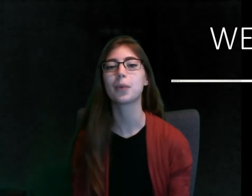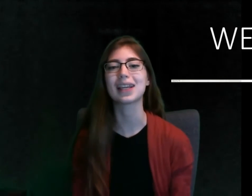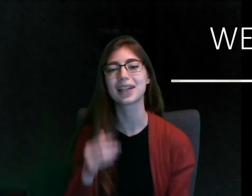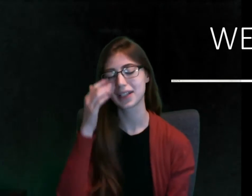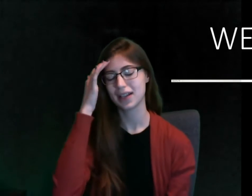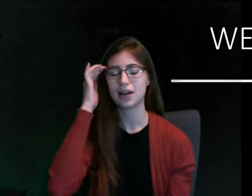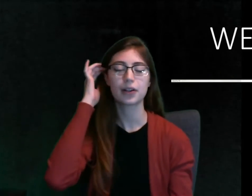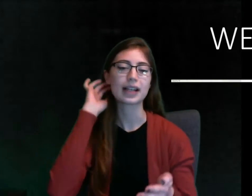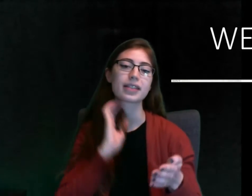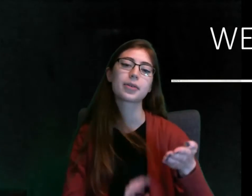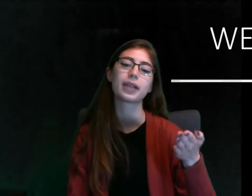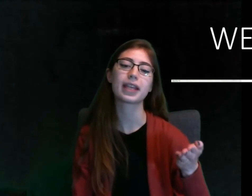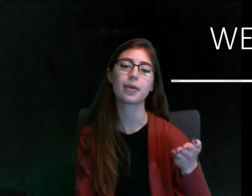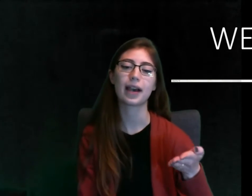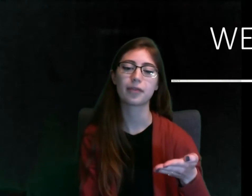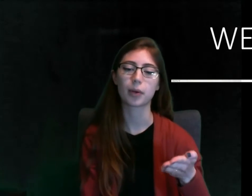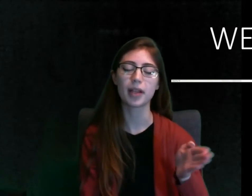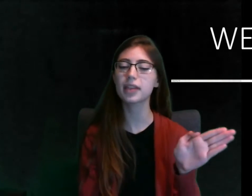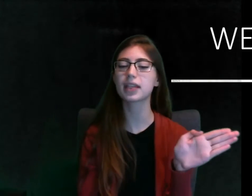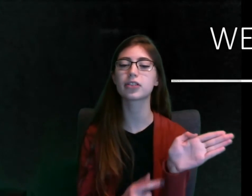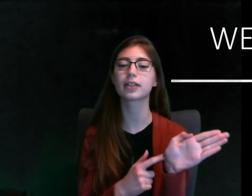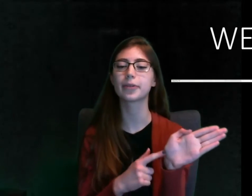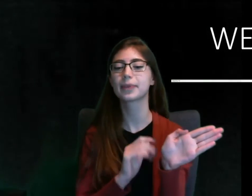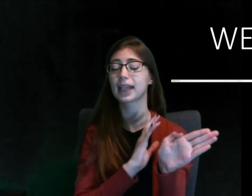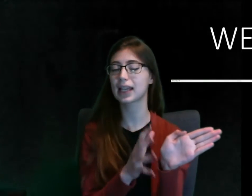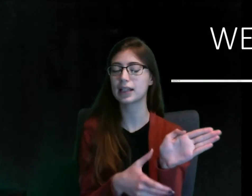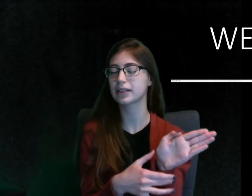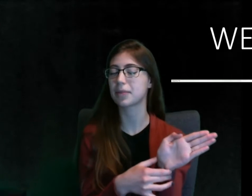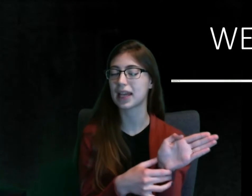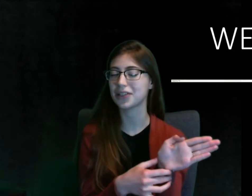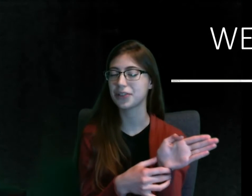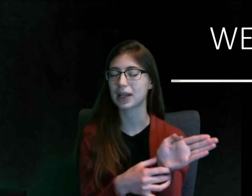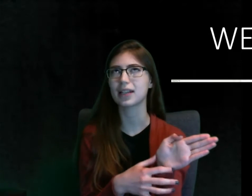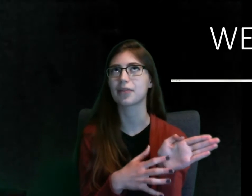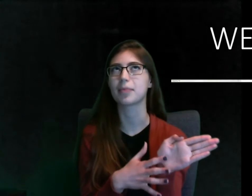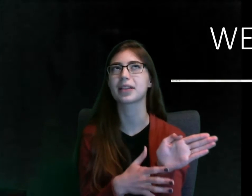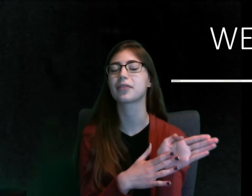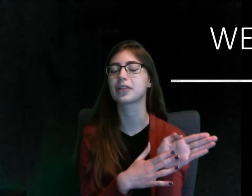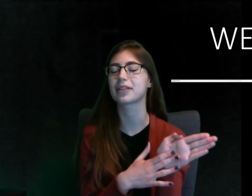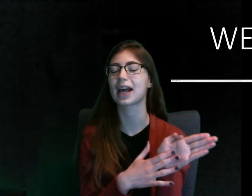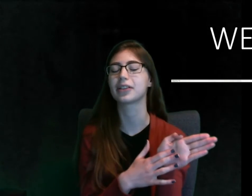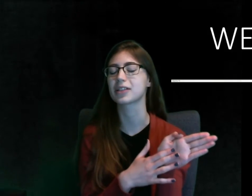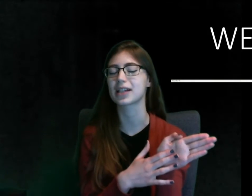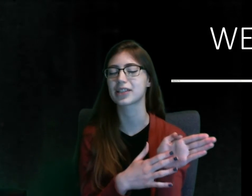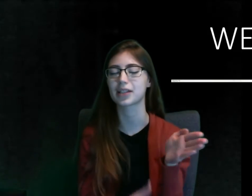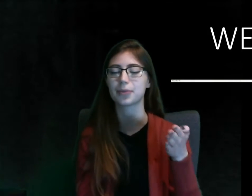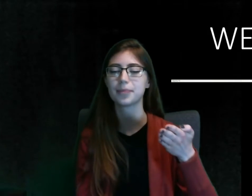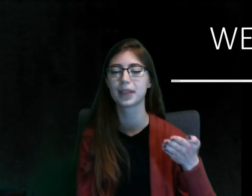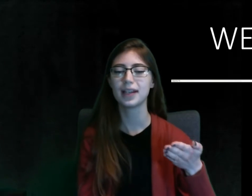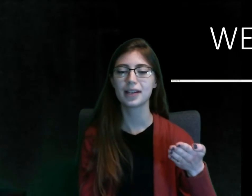Week. All right, so like you had for month, get your little calendar page ready, not for month, for calendar/schedule.